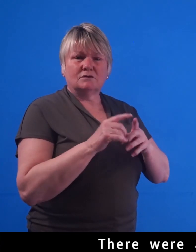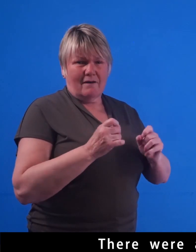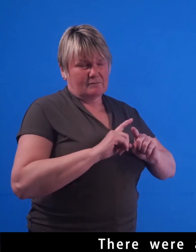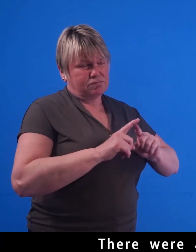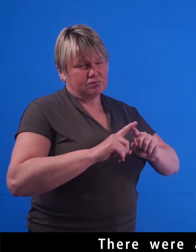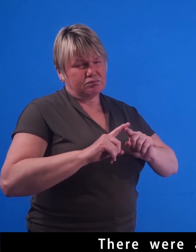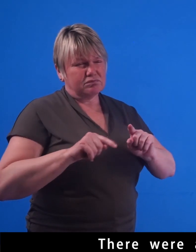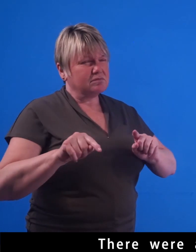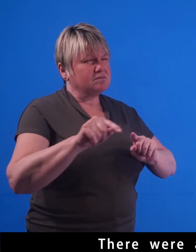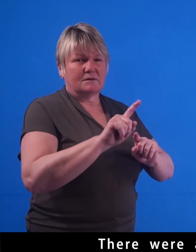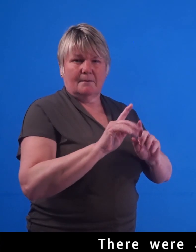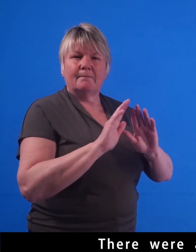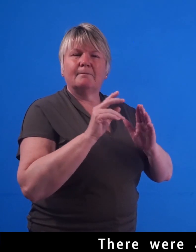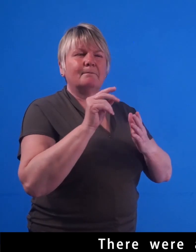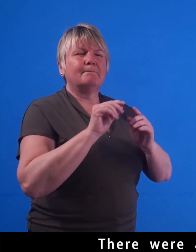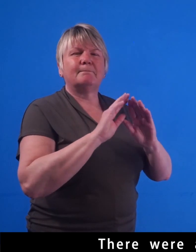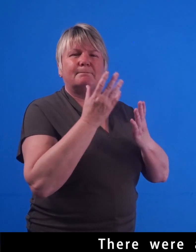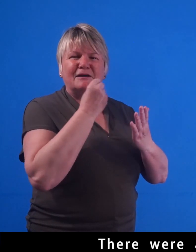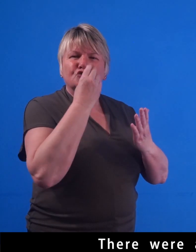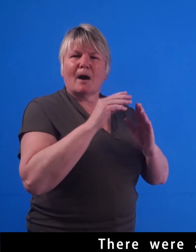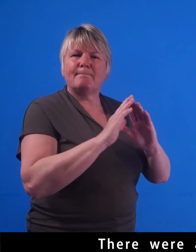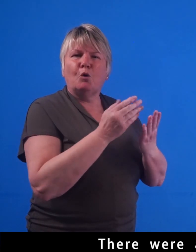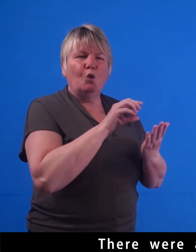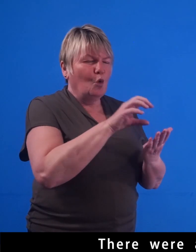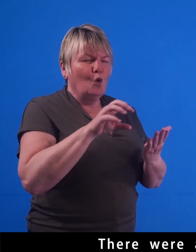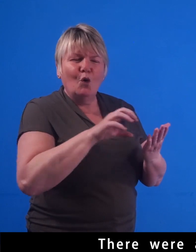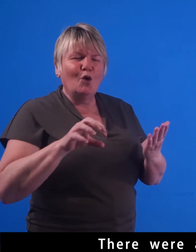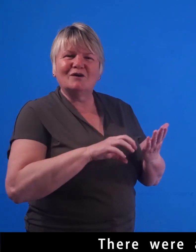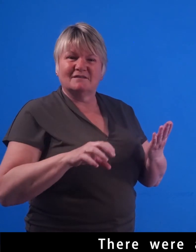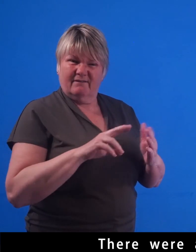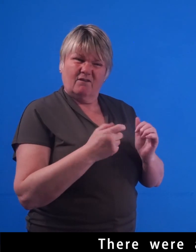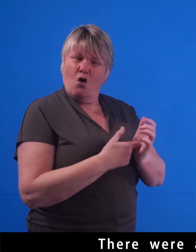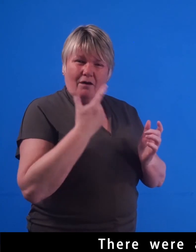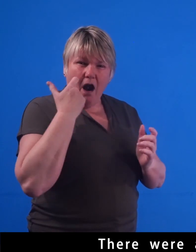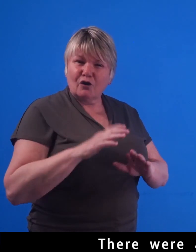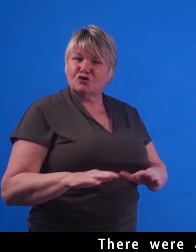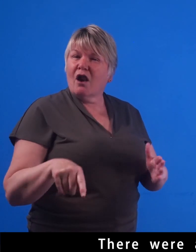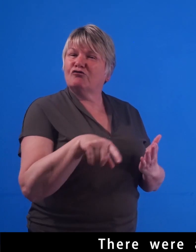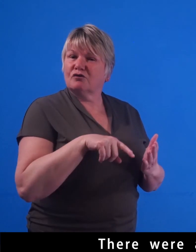There were also a wide variety of picture books for younger children,